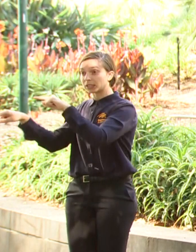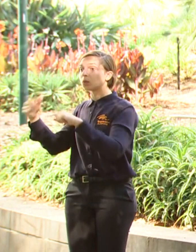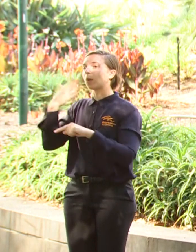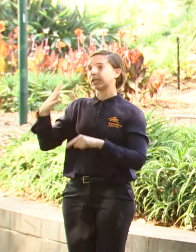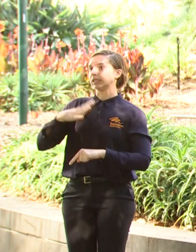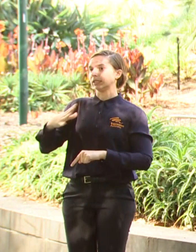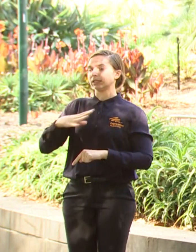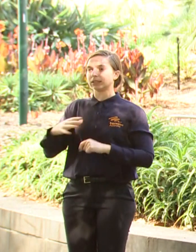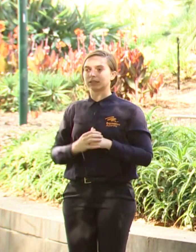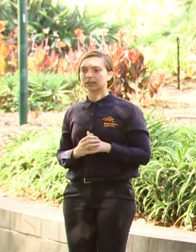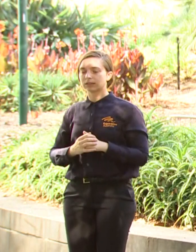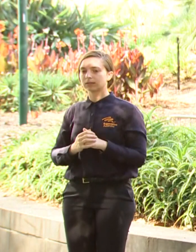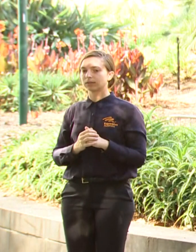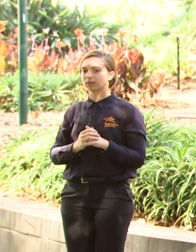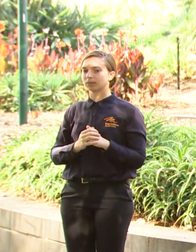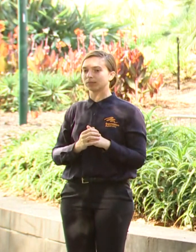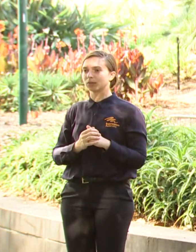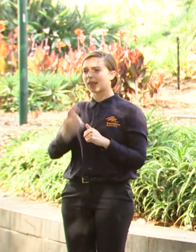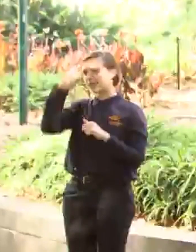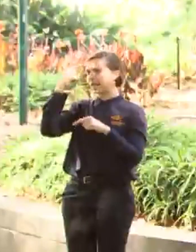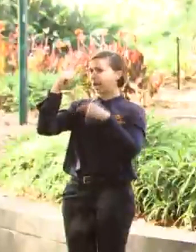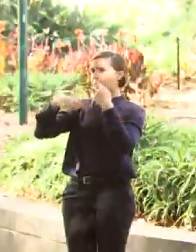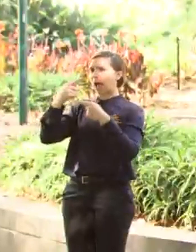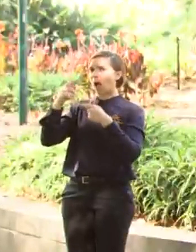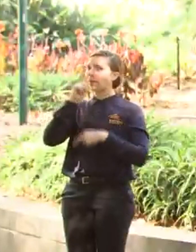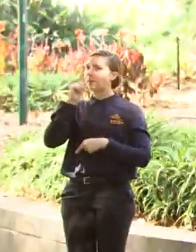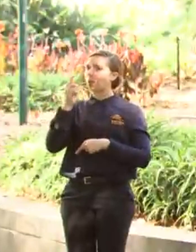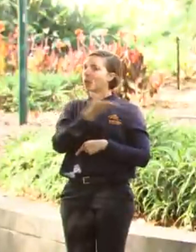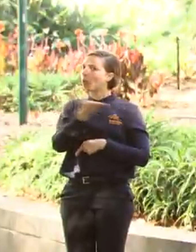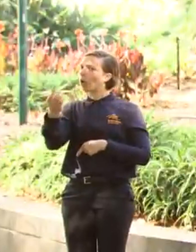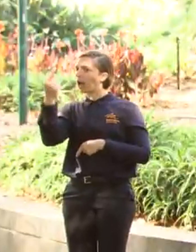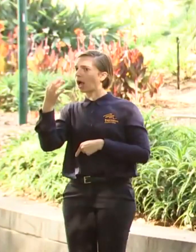just about what they have to do, it's also what do you need? Are there things we can do for you?